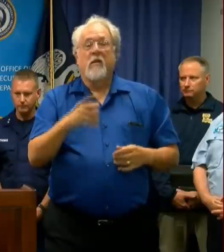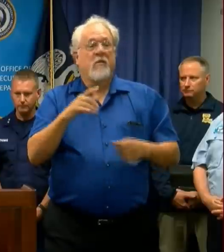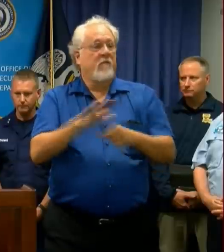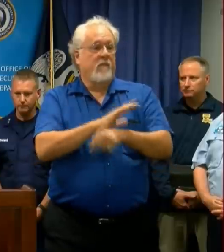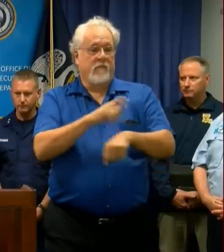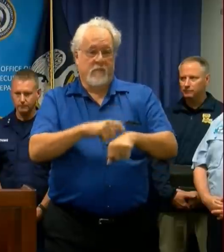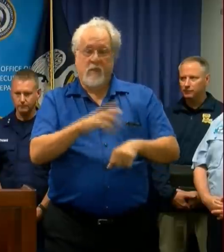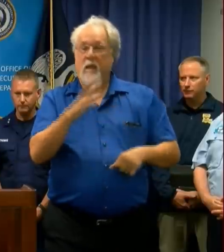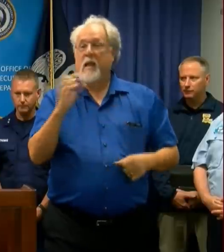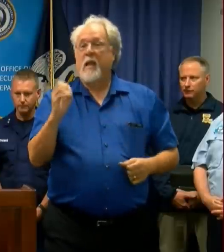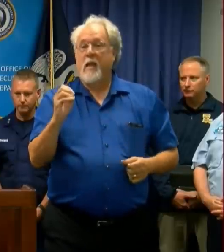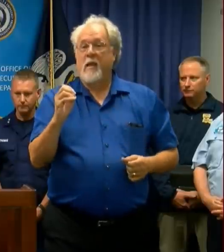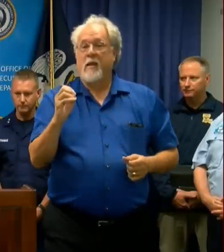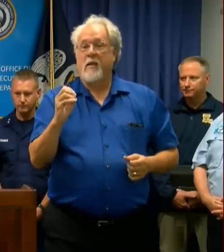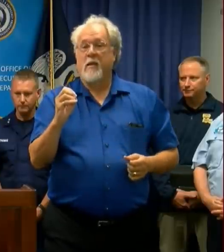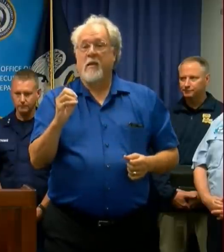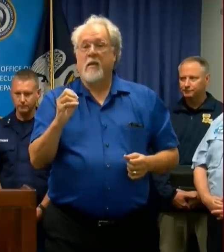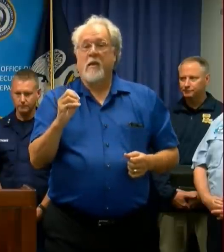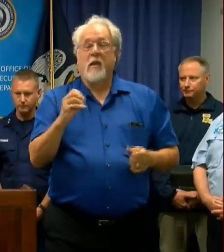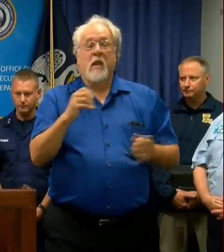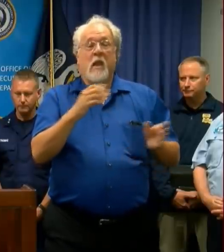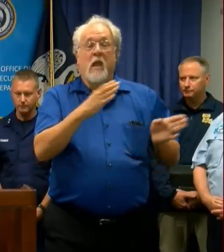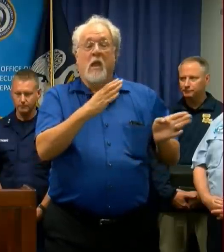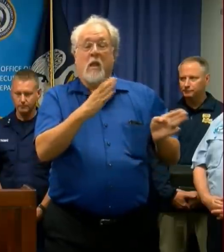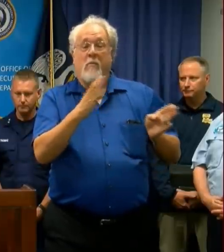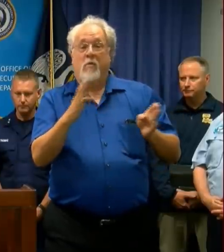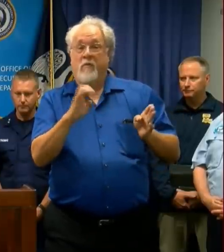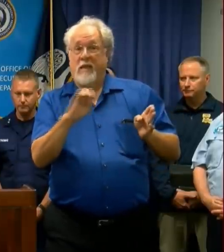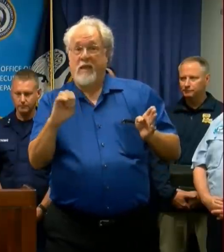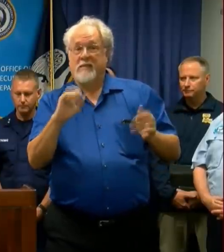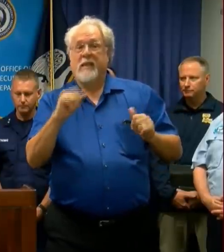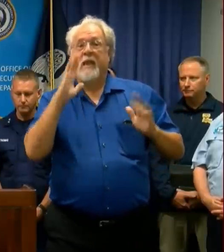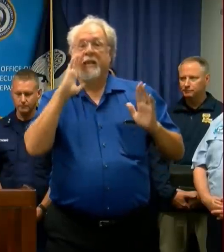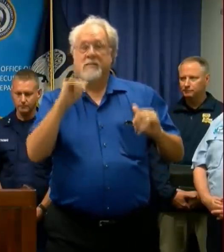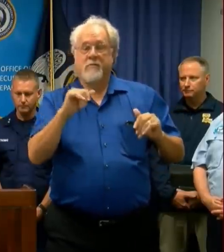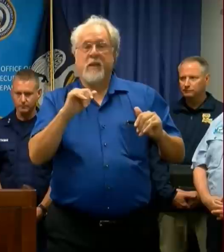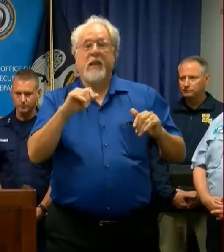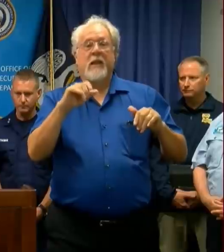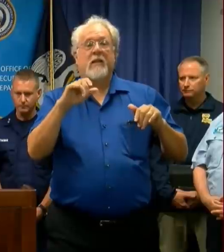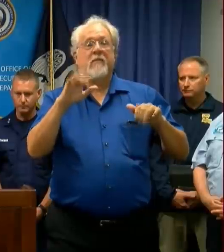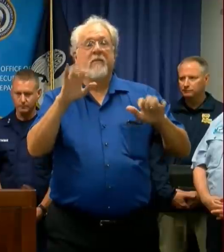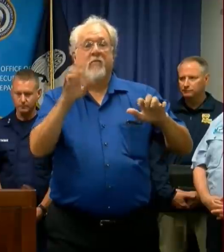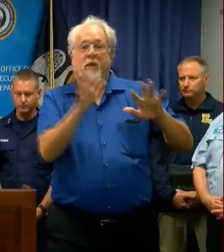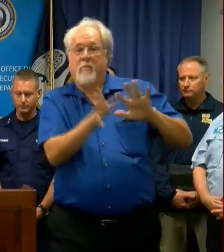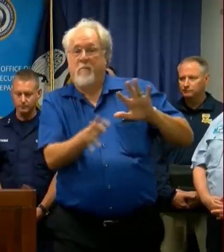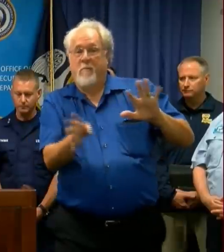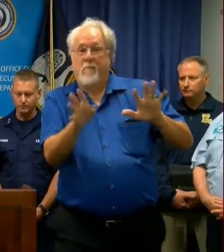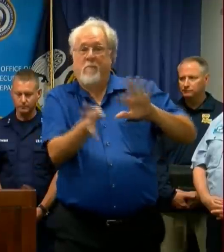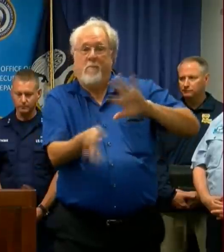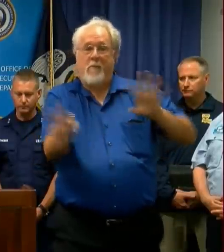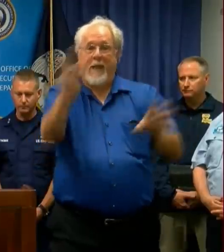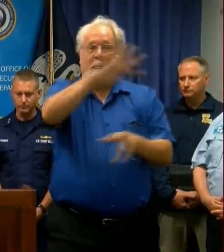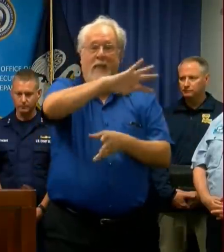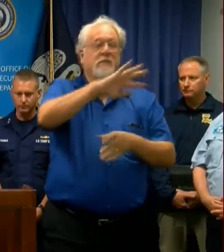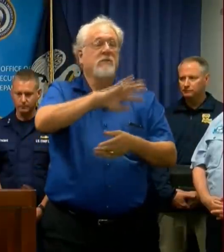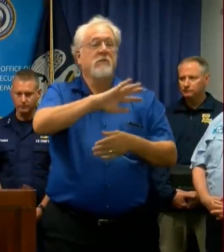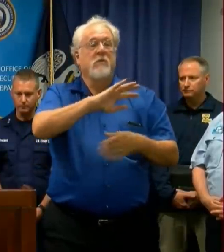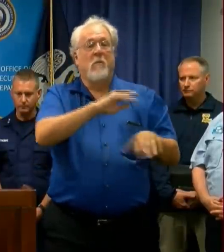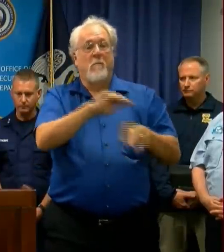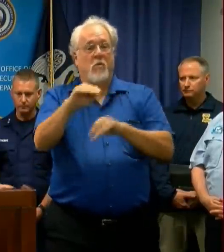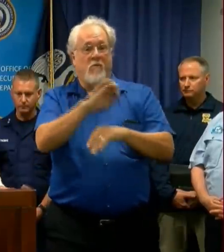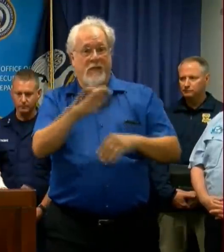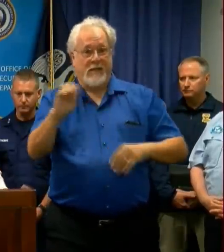time, and as it moves further east, we can expect that those rain bands will also move further